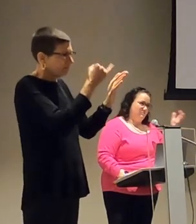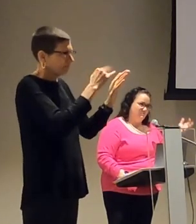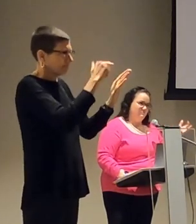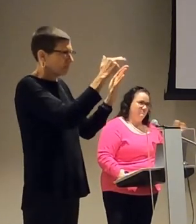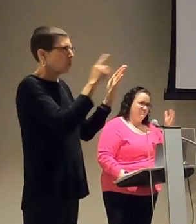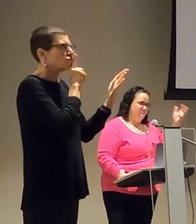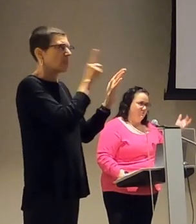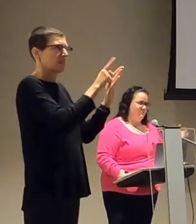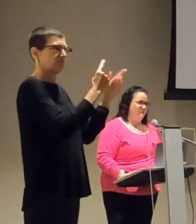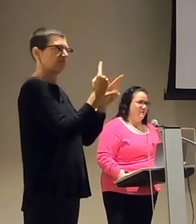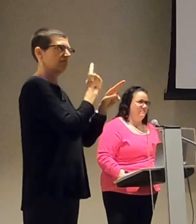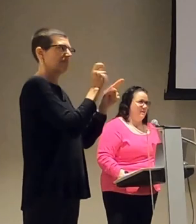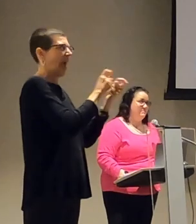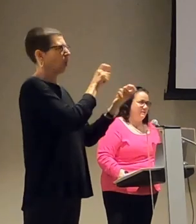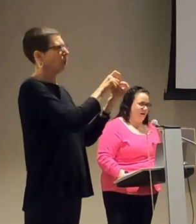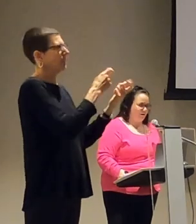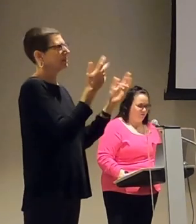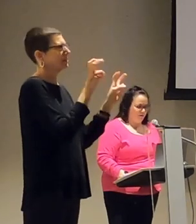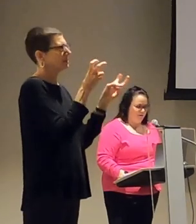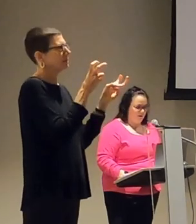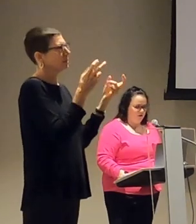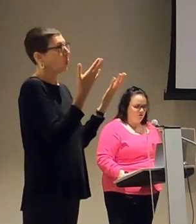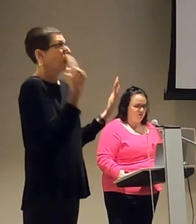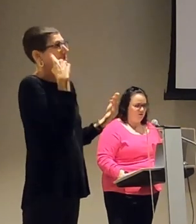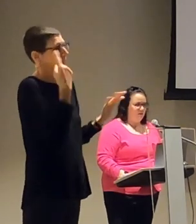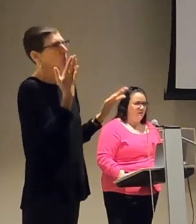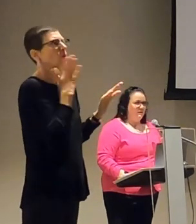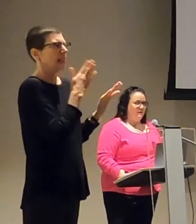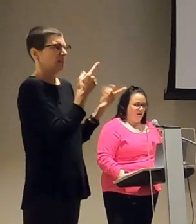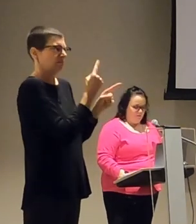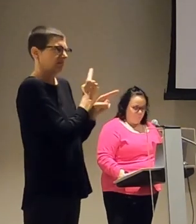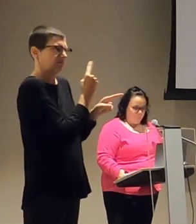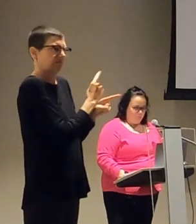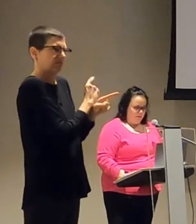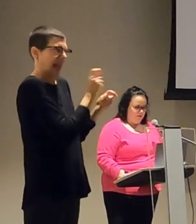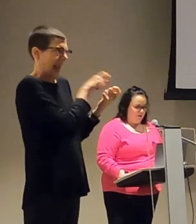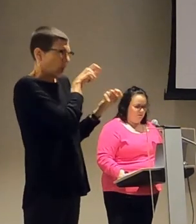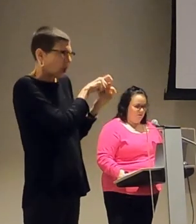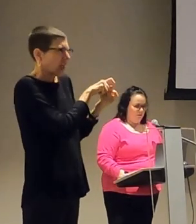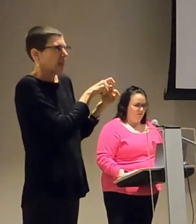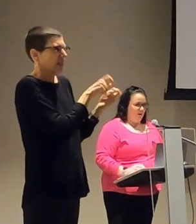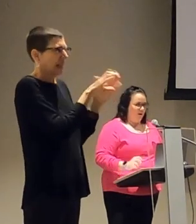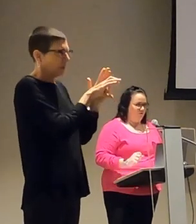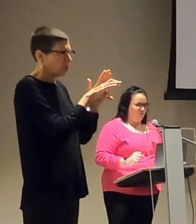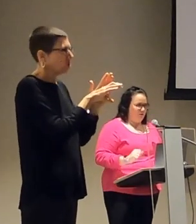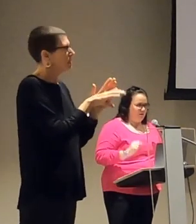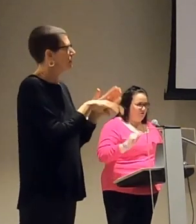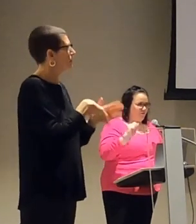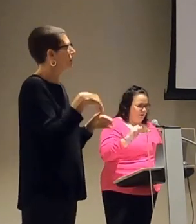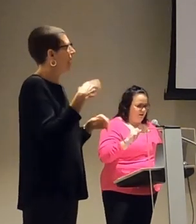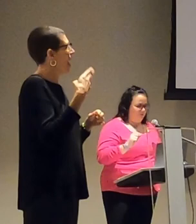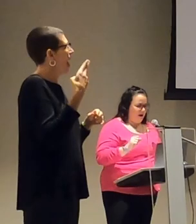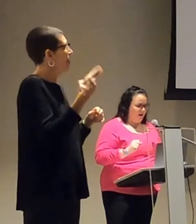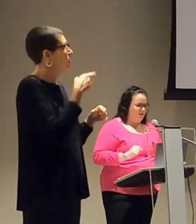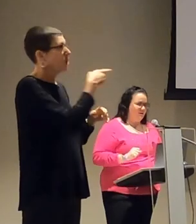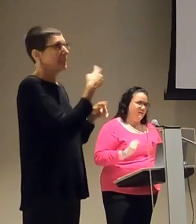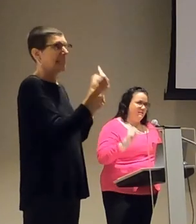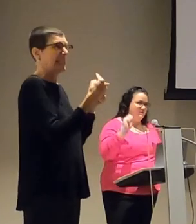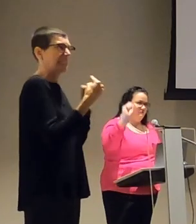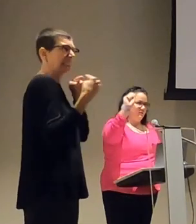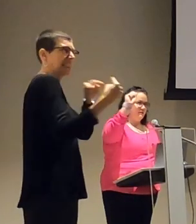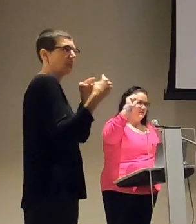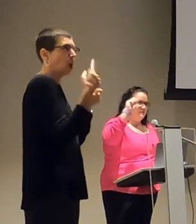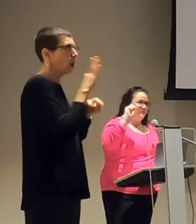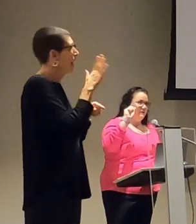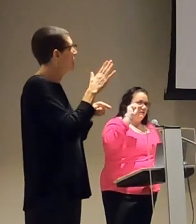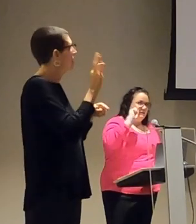accurate, or what we think might be an accurate image. and Holofernes is fighting back. Look at